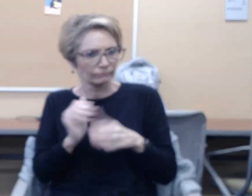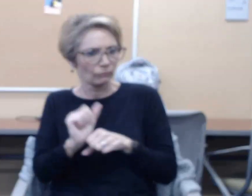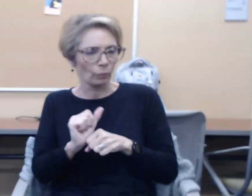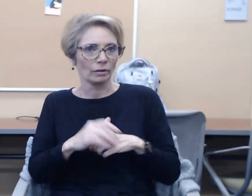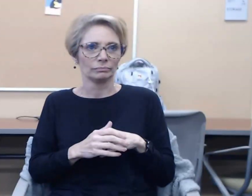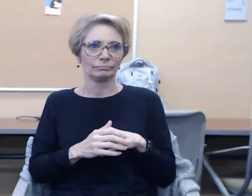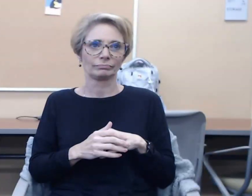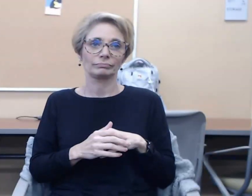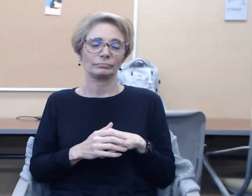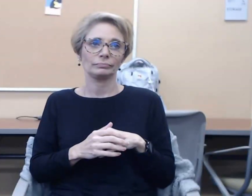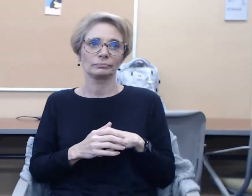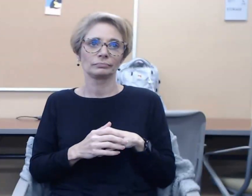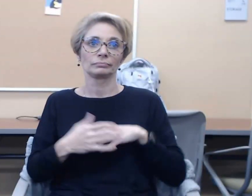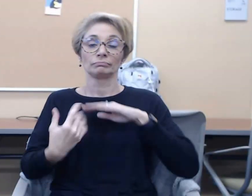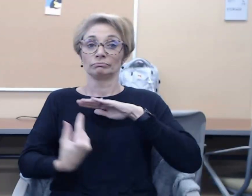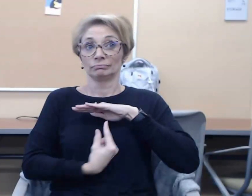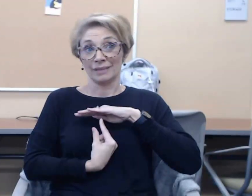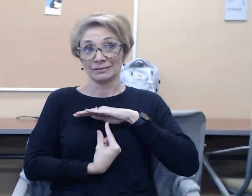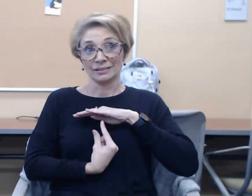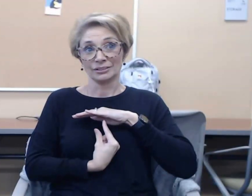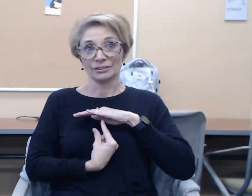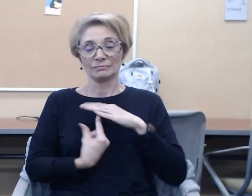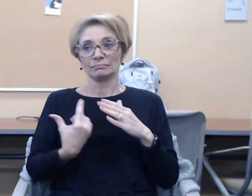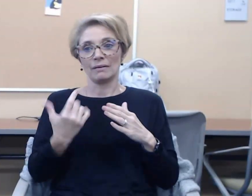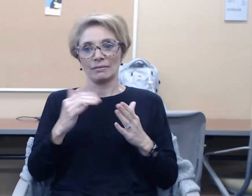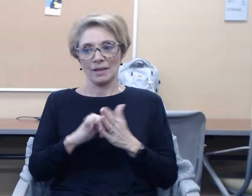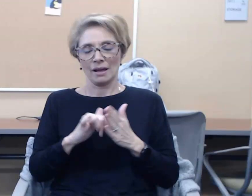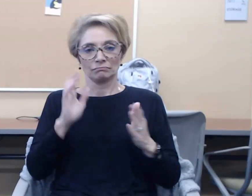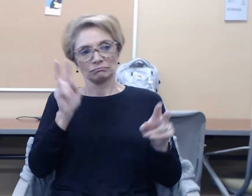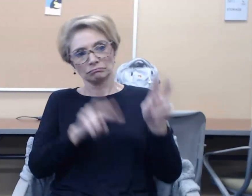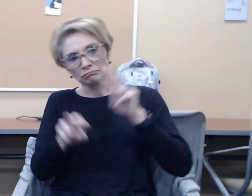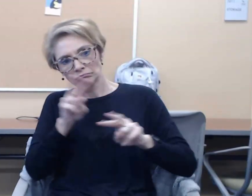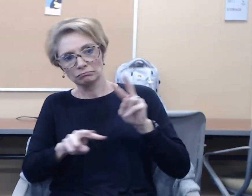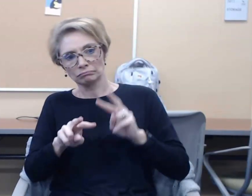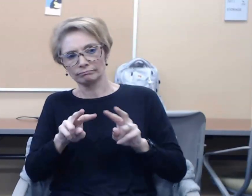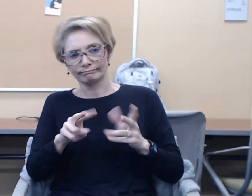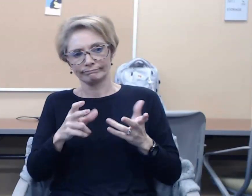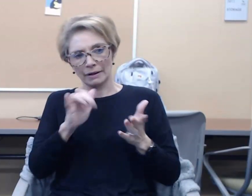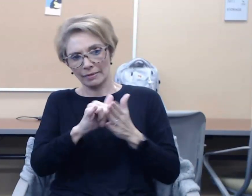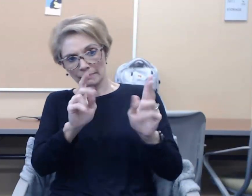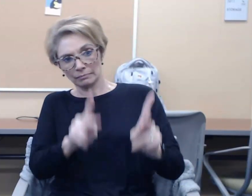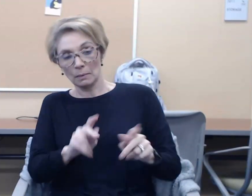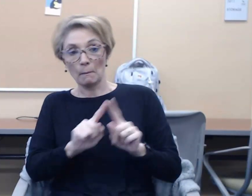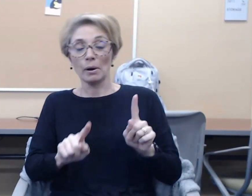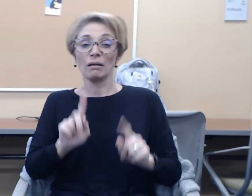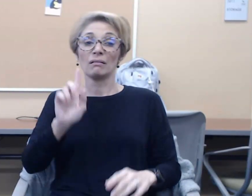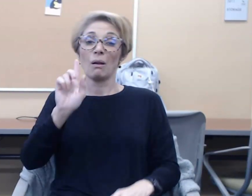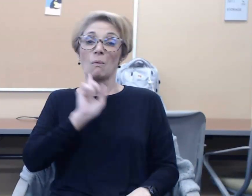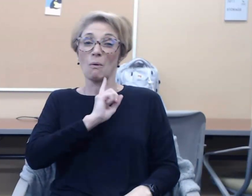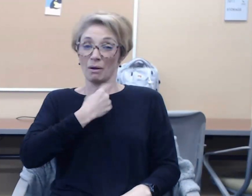Isolation also refers to the perceptions and observations made of the subject, while loneliness refers to the feelings